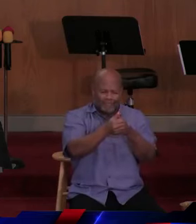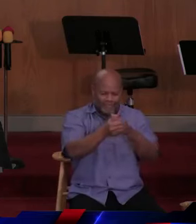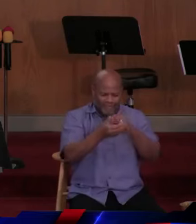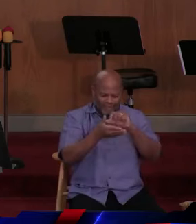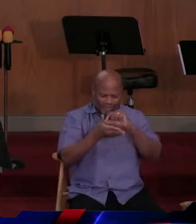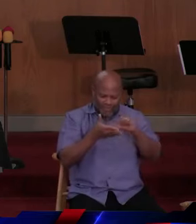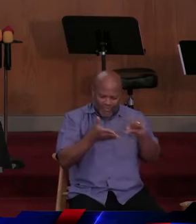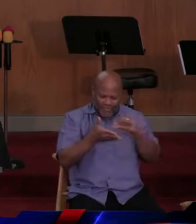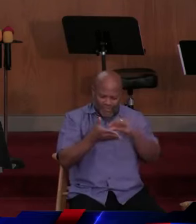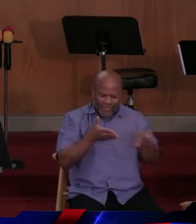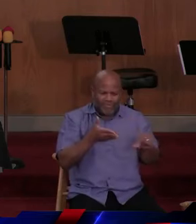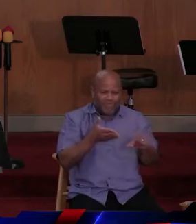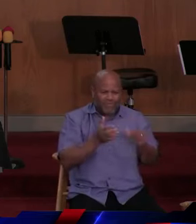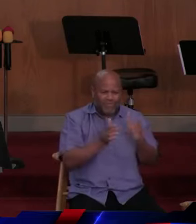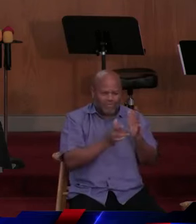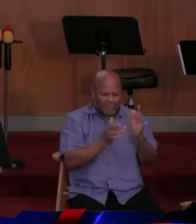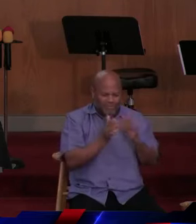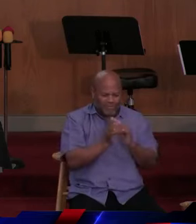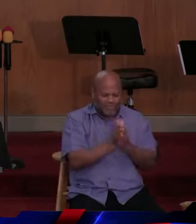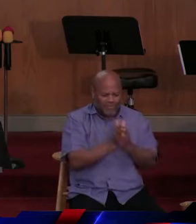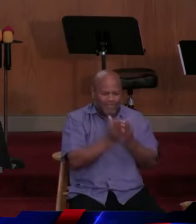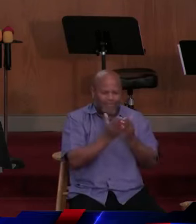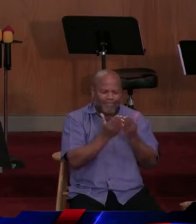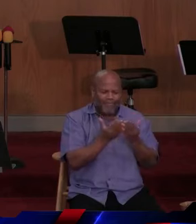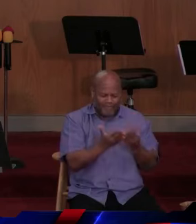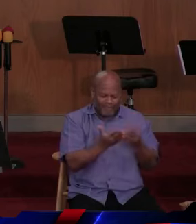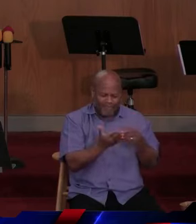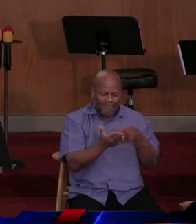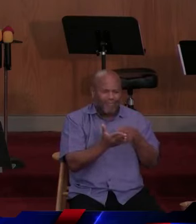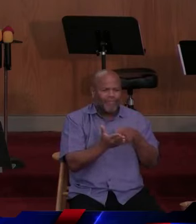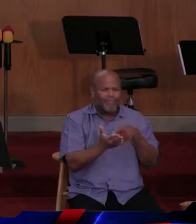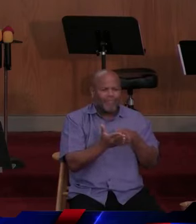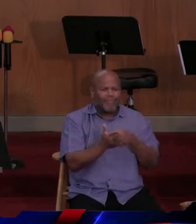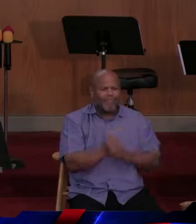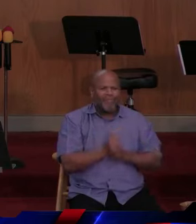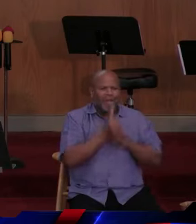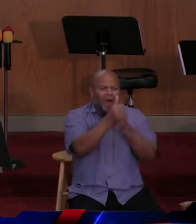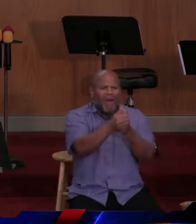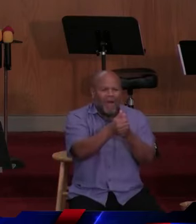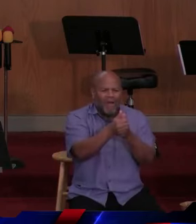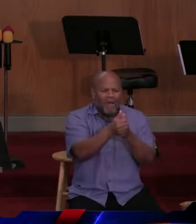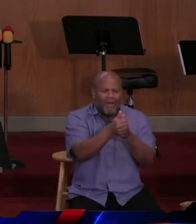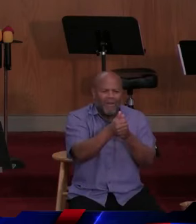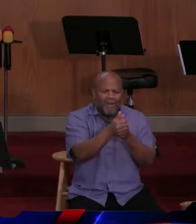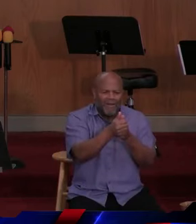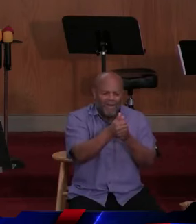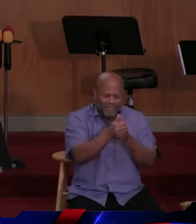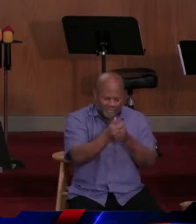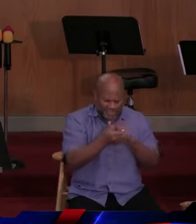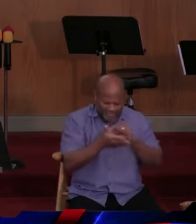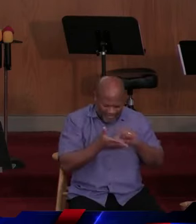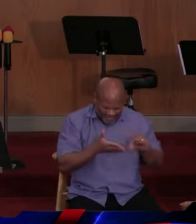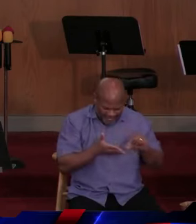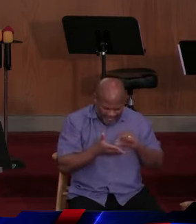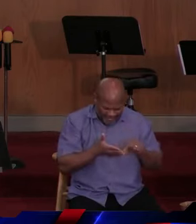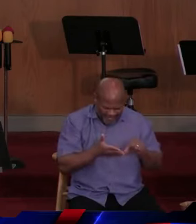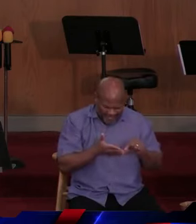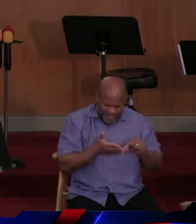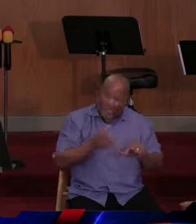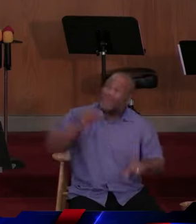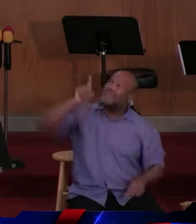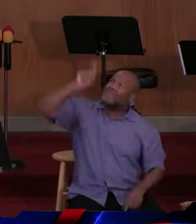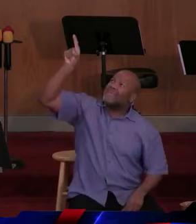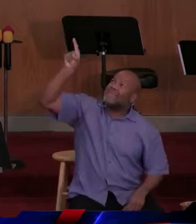scriptures. According to the scriptures. According to the scriptures. This